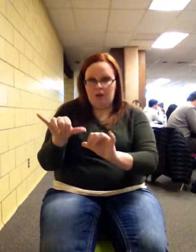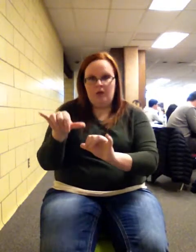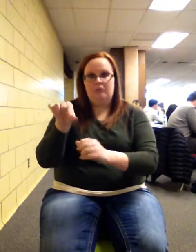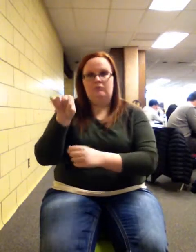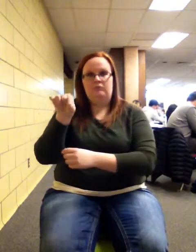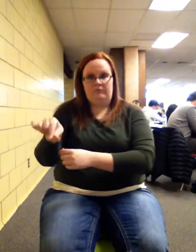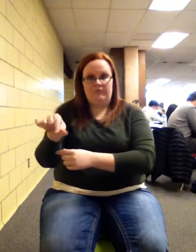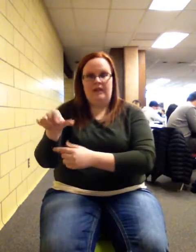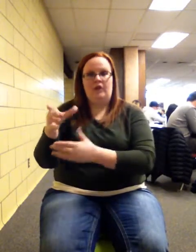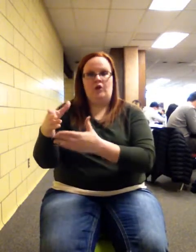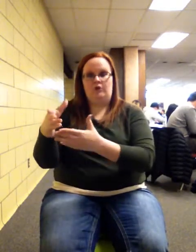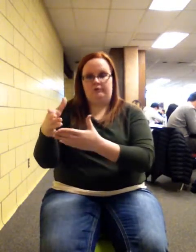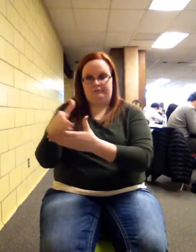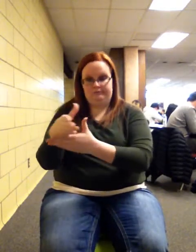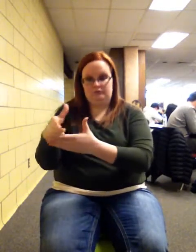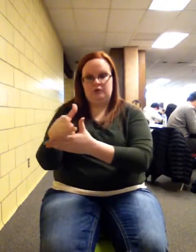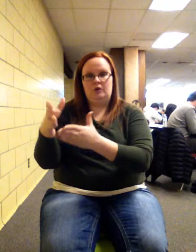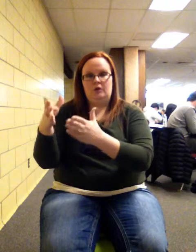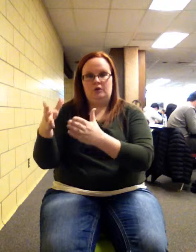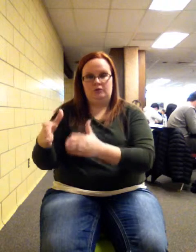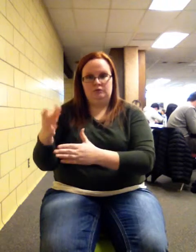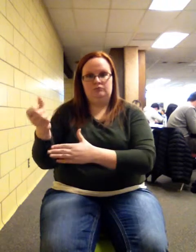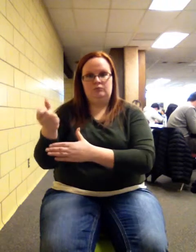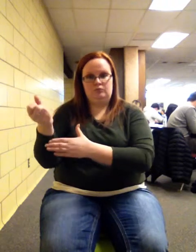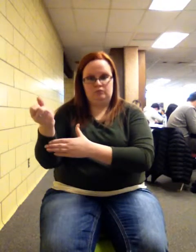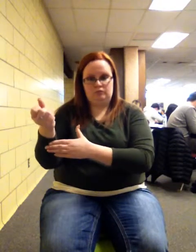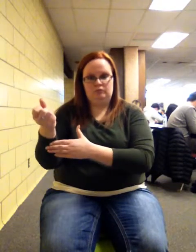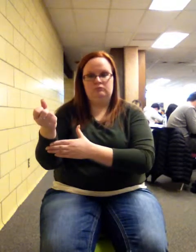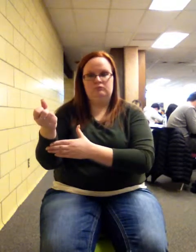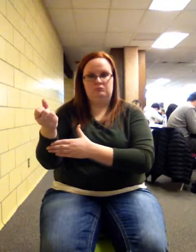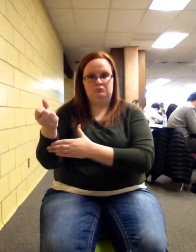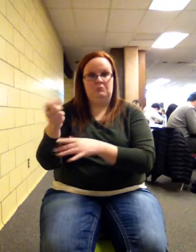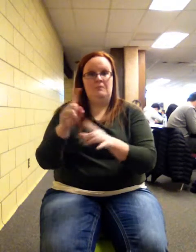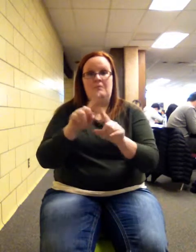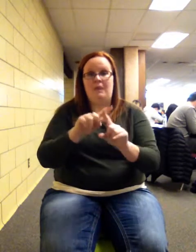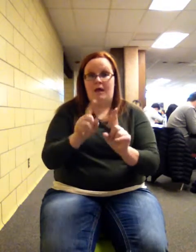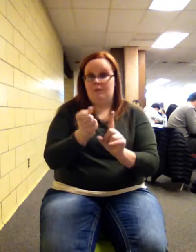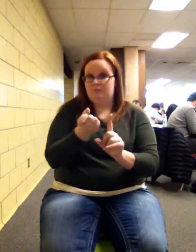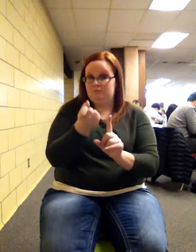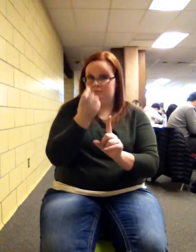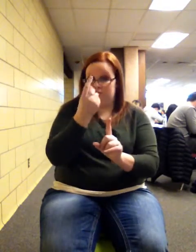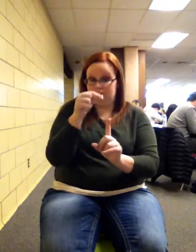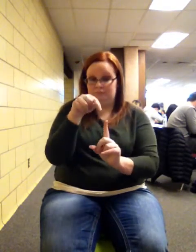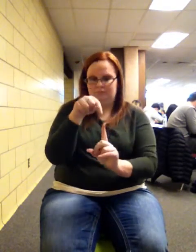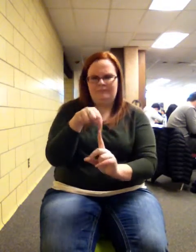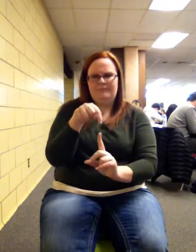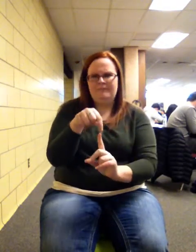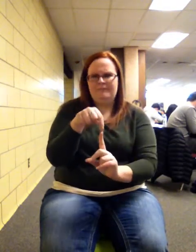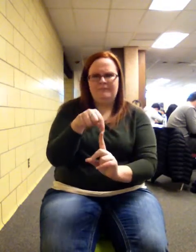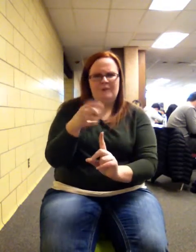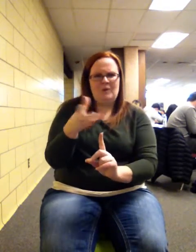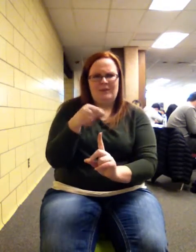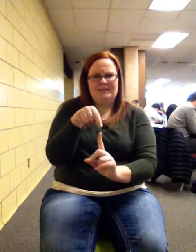common shareholder. In exchange, what the investment banker would get is they would get some kind of a commission or some kind of a